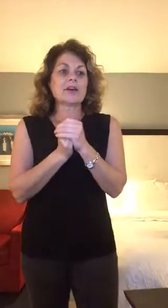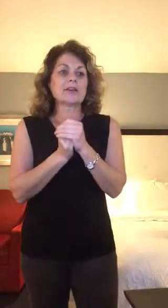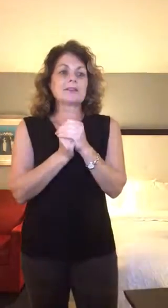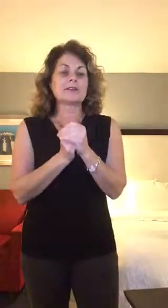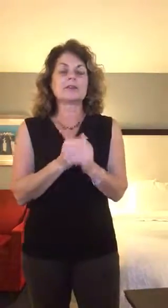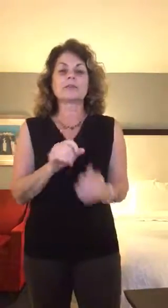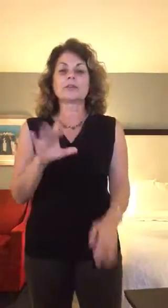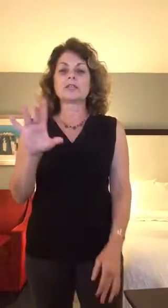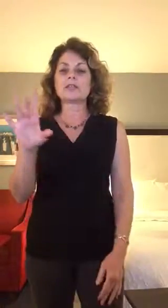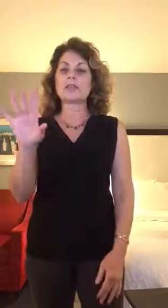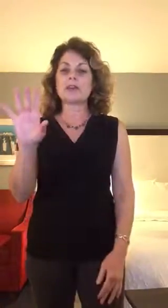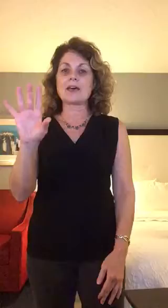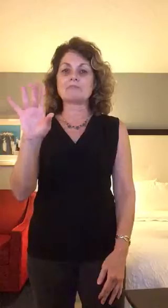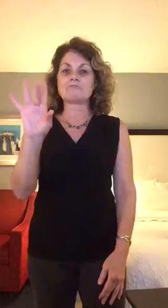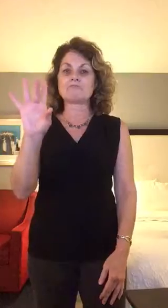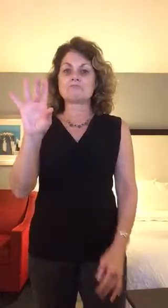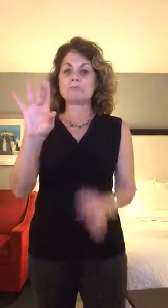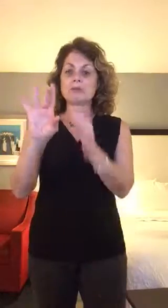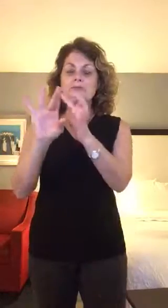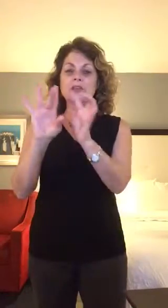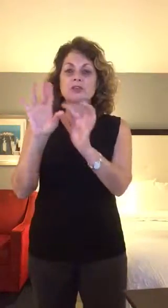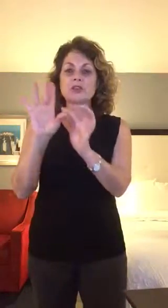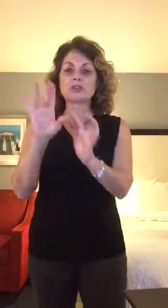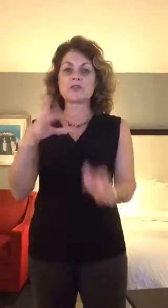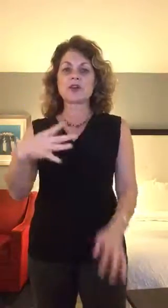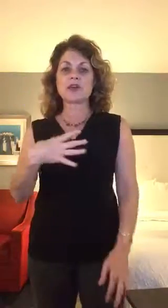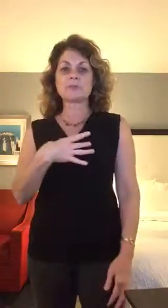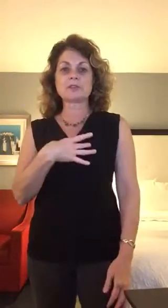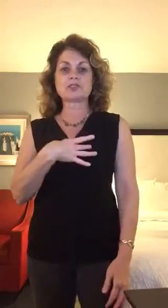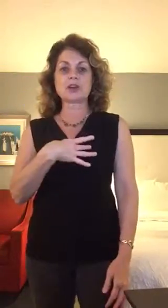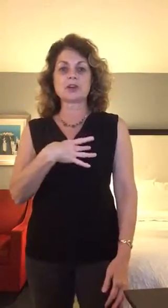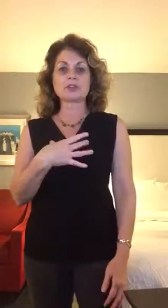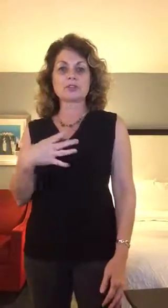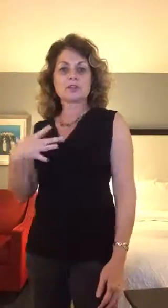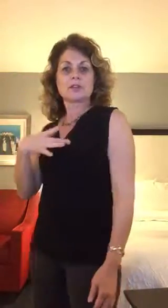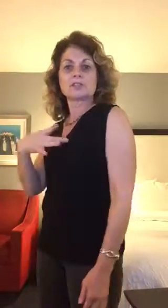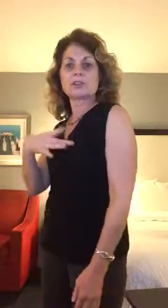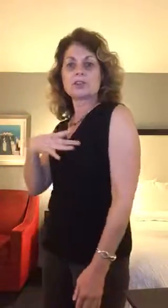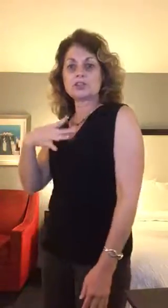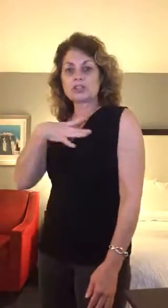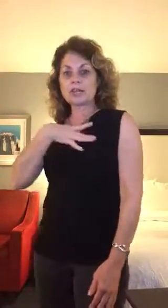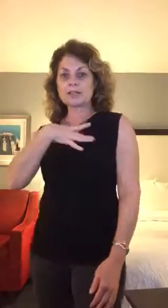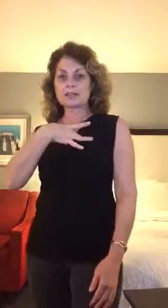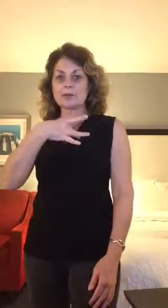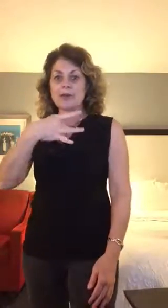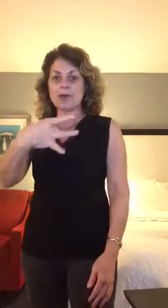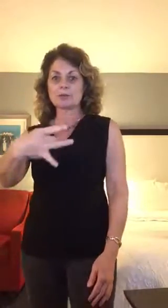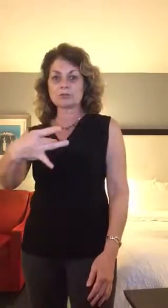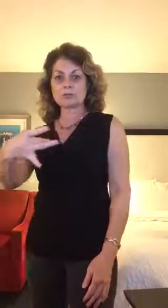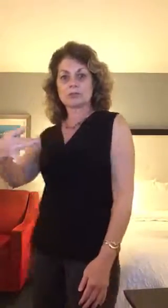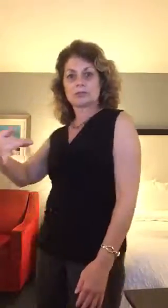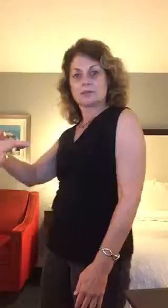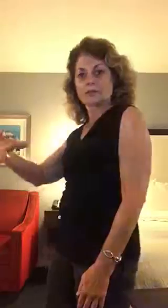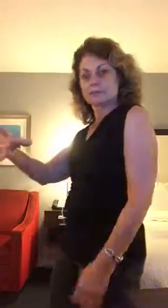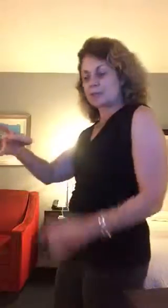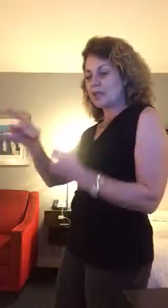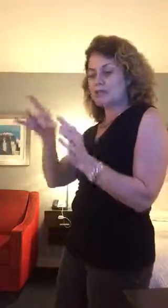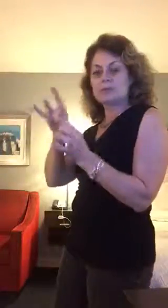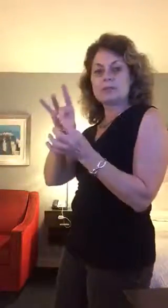Like, we're going to take that middle finger and your thumb, start on your chest and come out, and then meet in